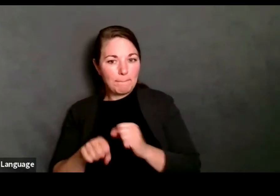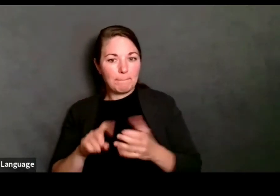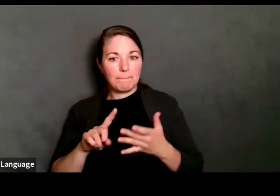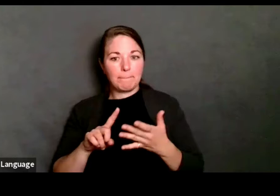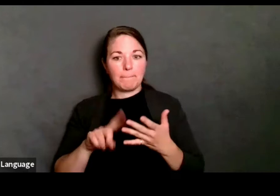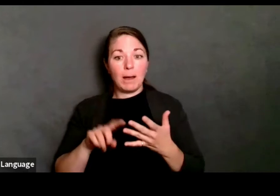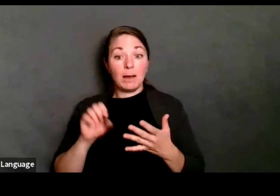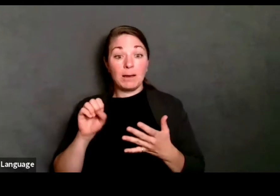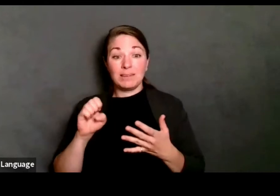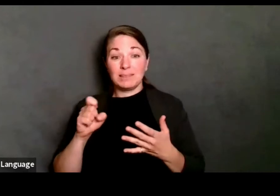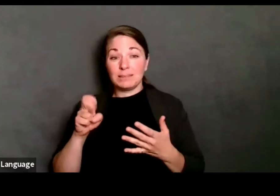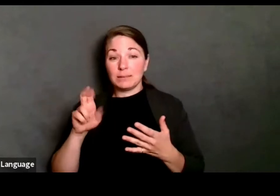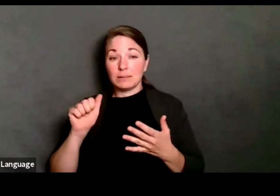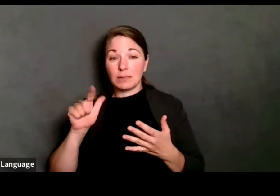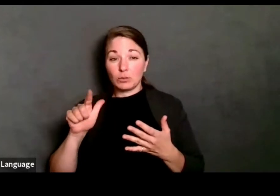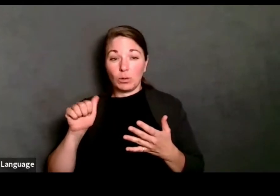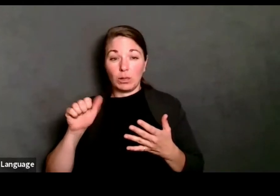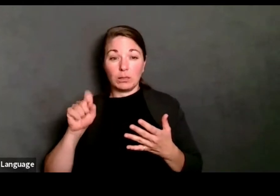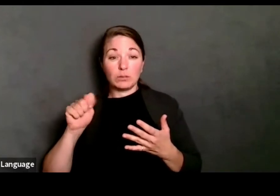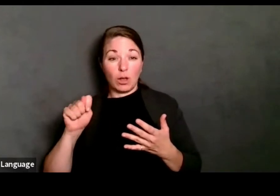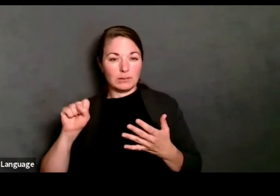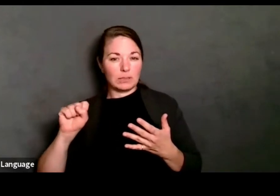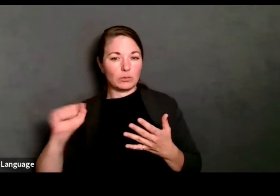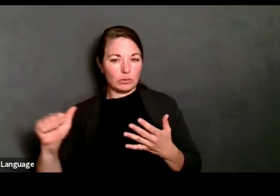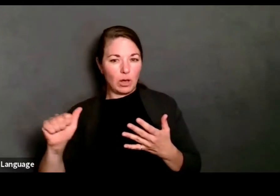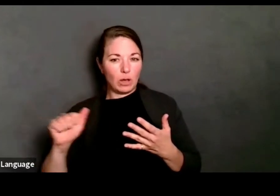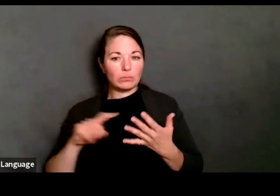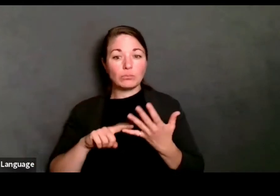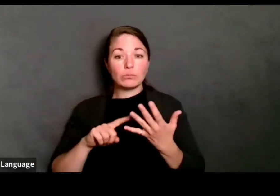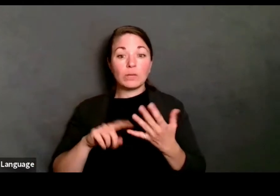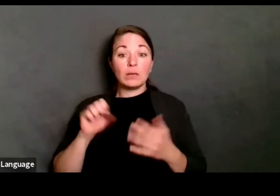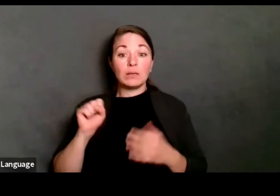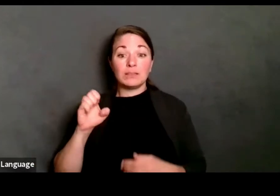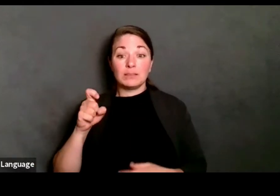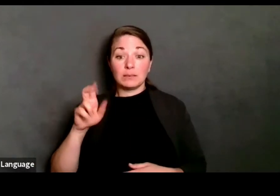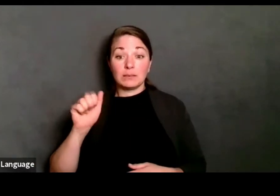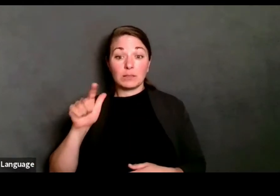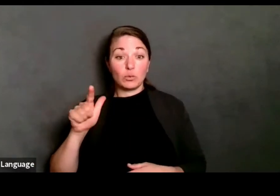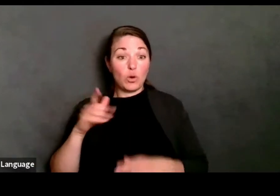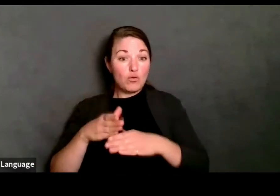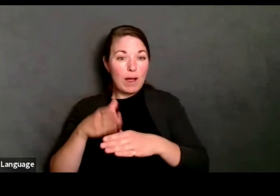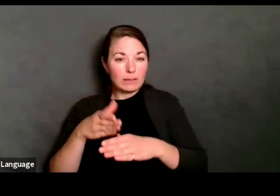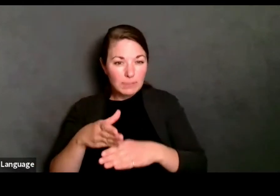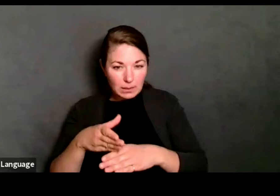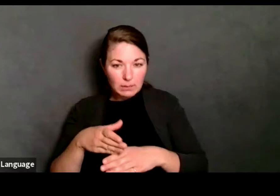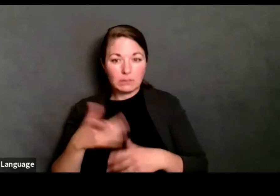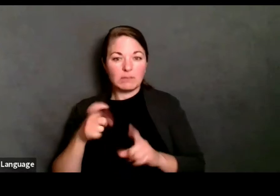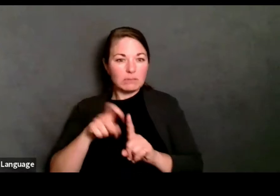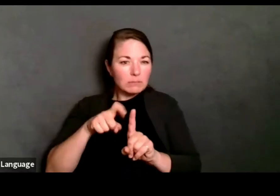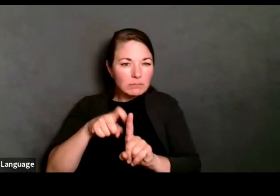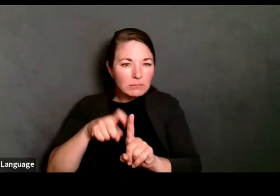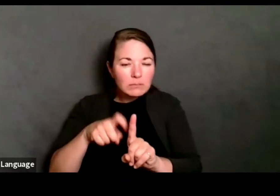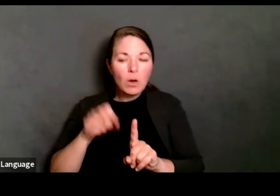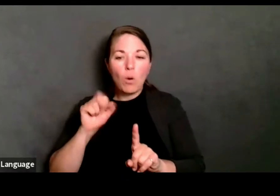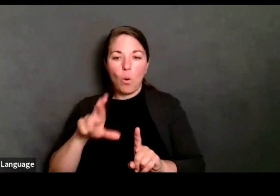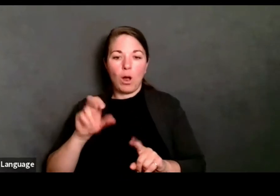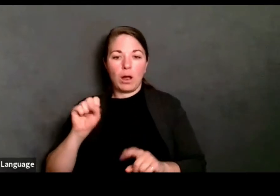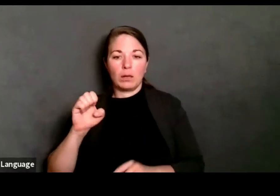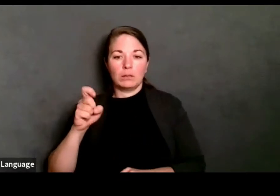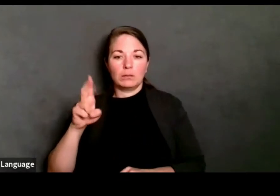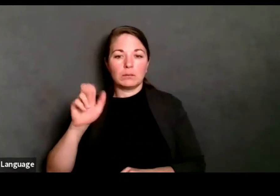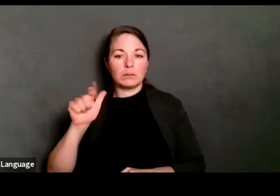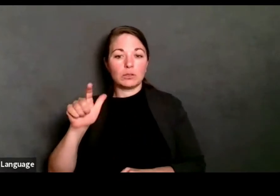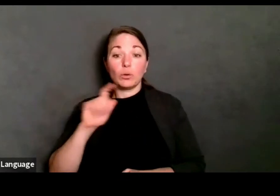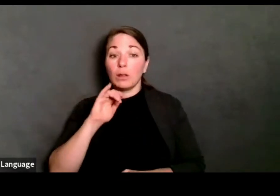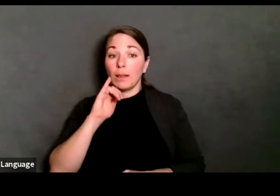assault, sexual harassment, sexual misconduct. Now, none of these terms are inherently good or bad